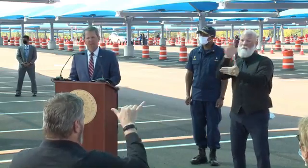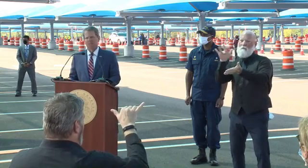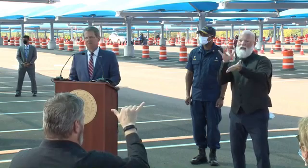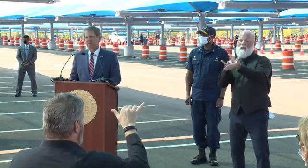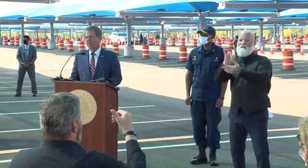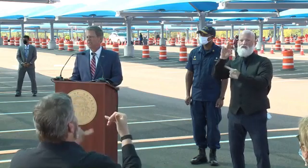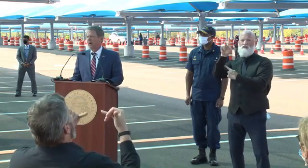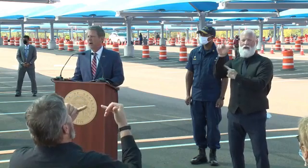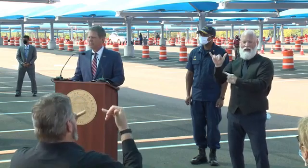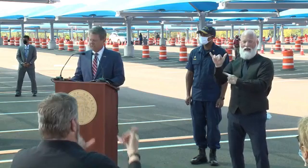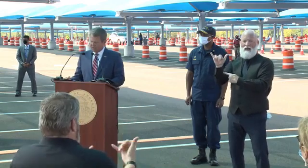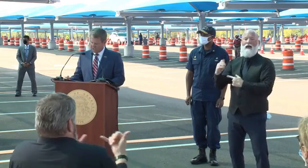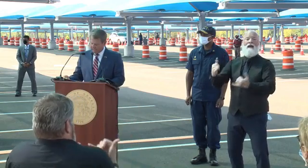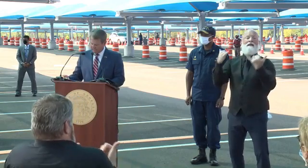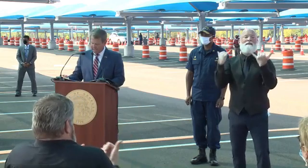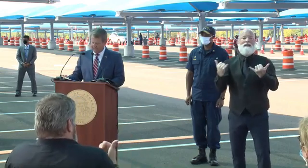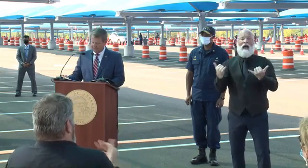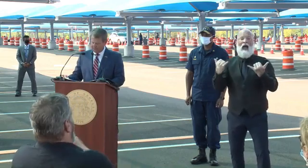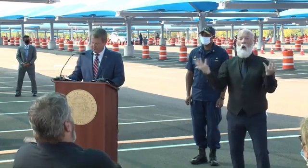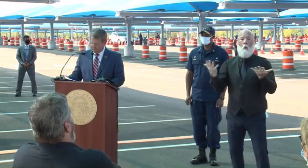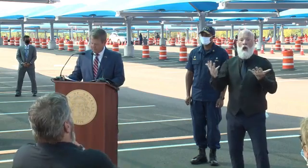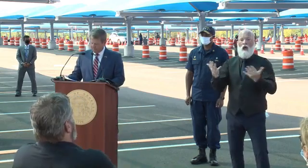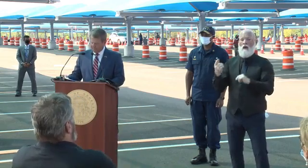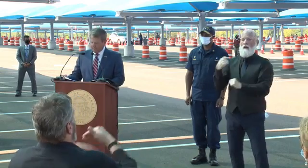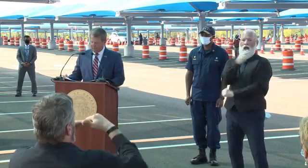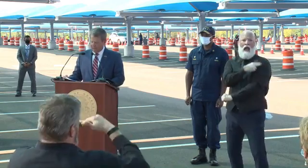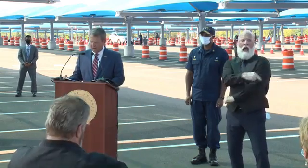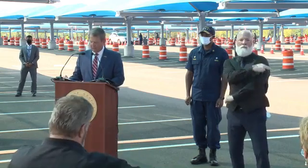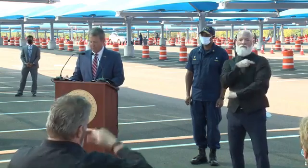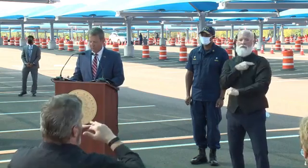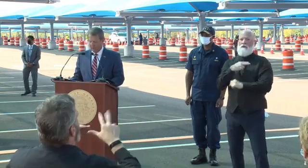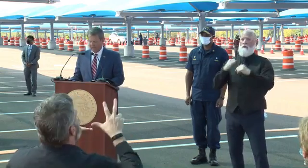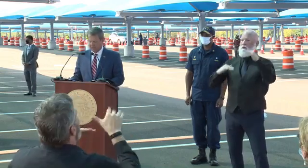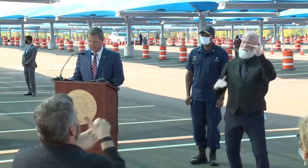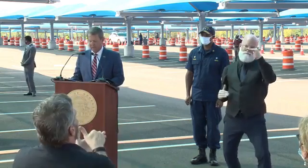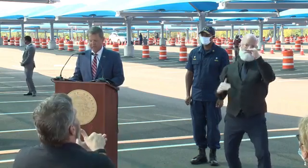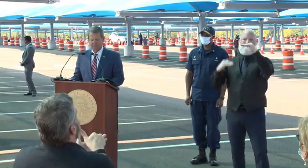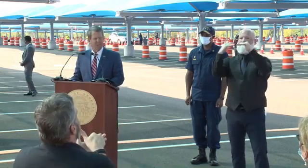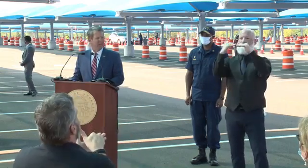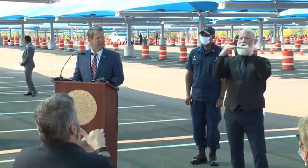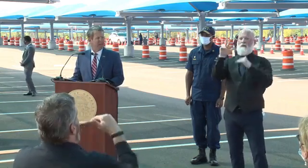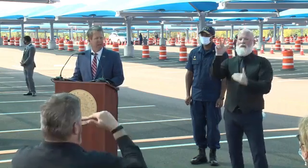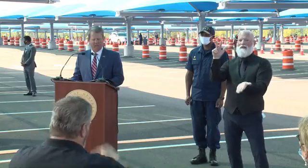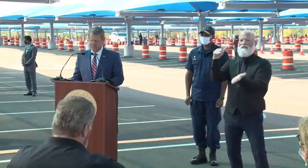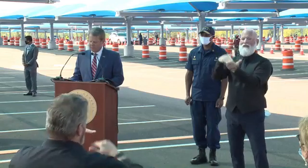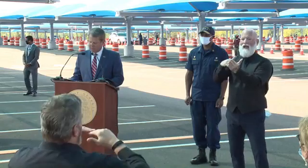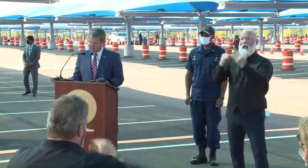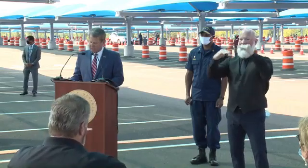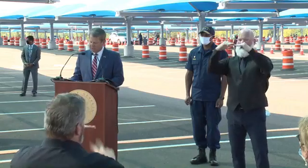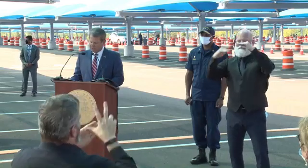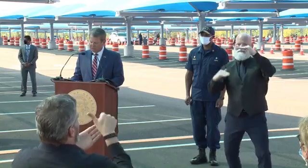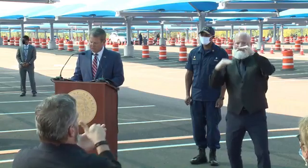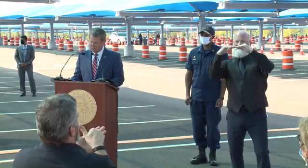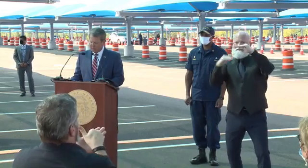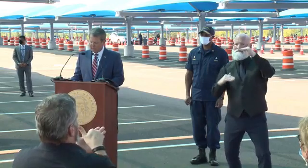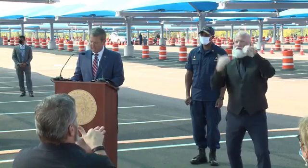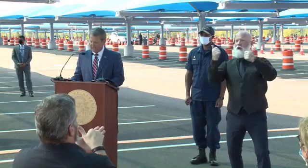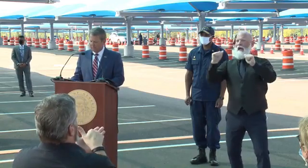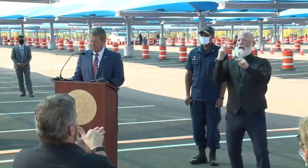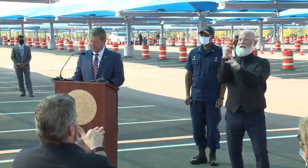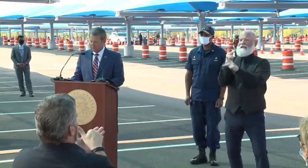is a 10% drop in 10 days. Our report as of yesterday had hospitalizations